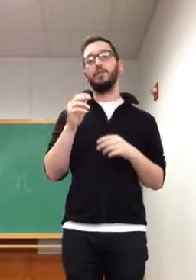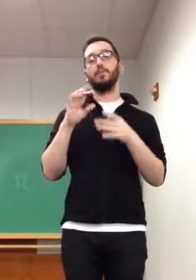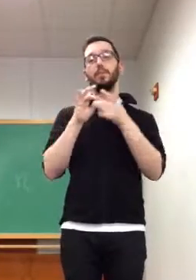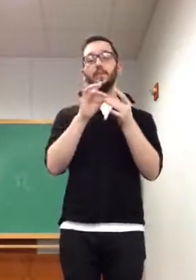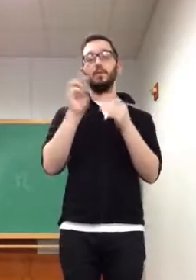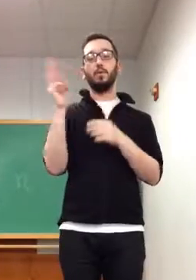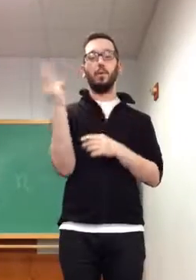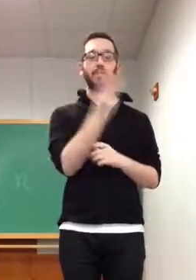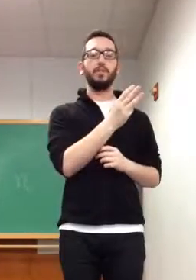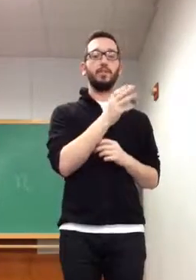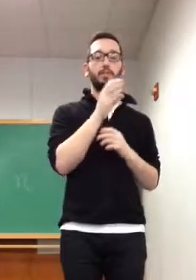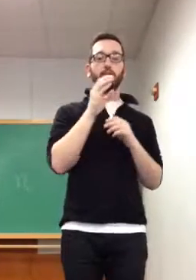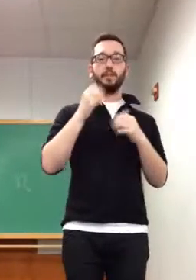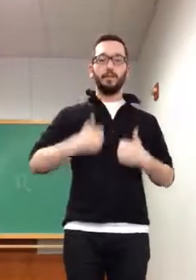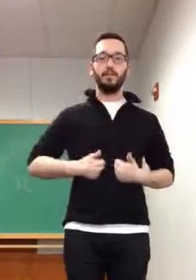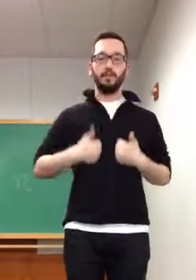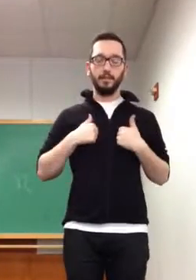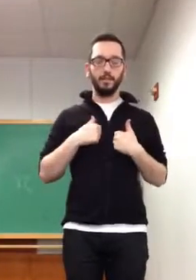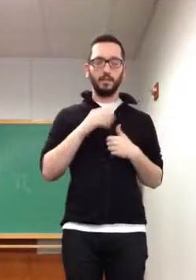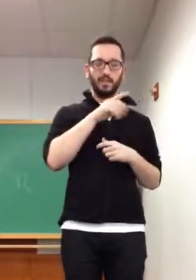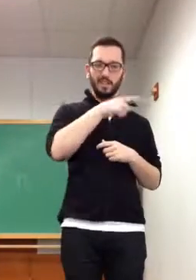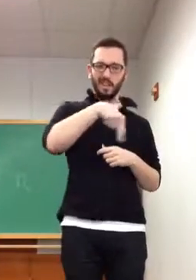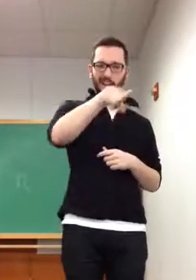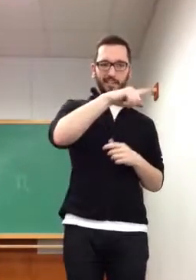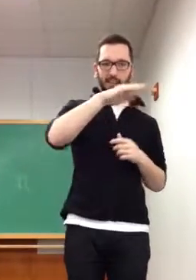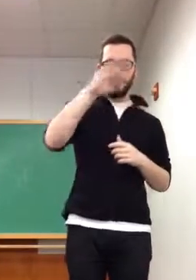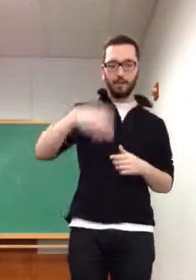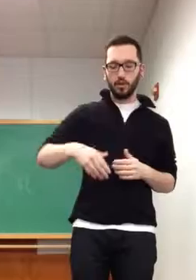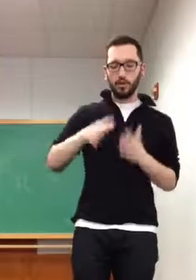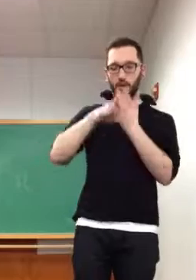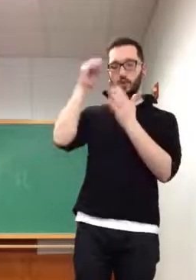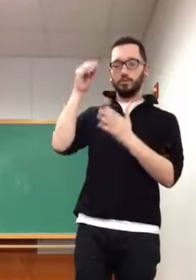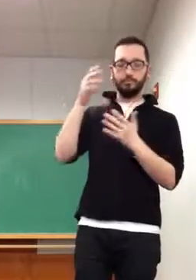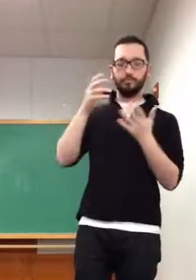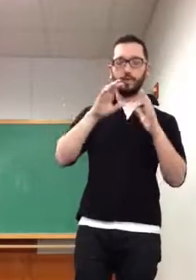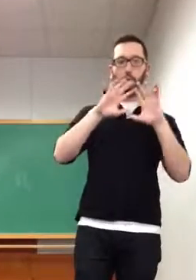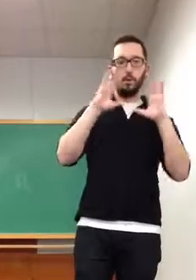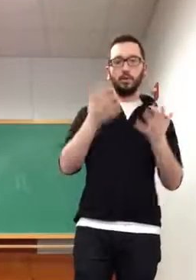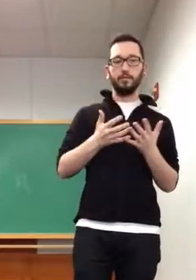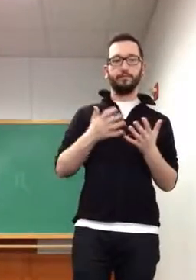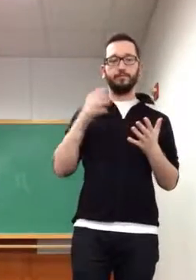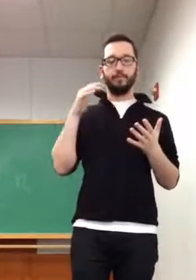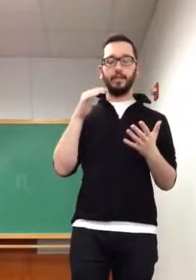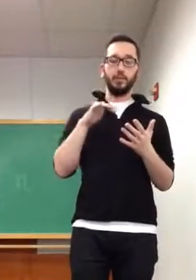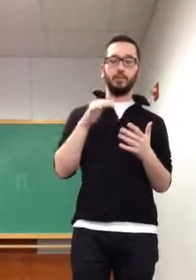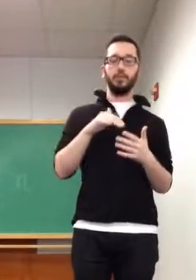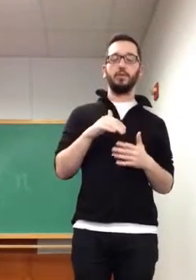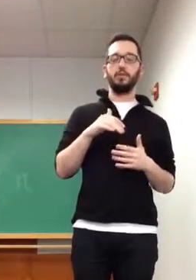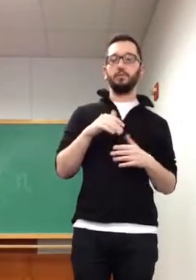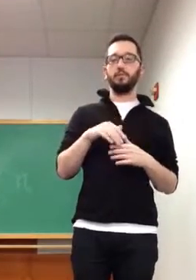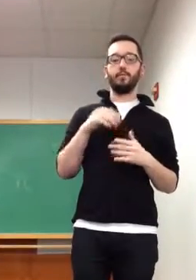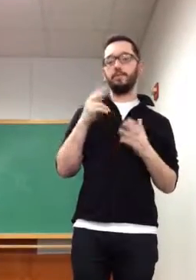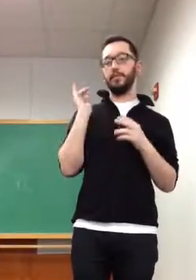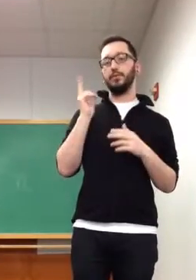history. But it was a kind of a turf war. They said, we're historians, we deal with the past. You want to do the past